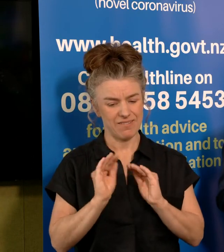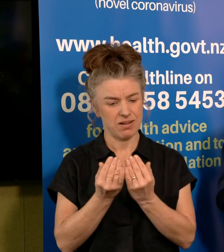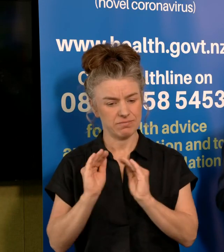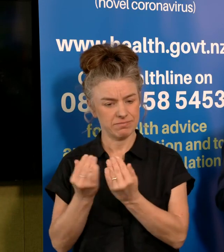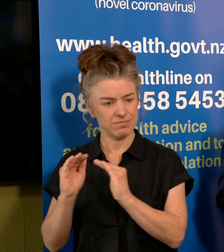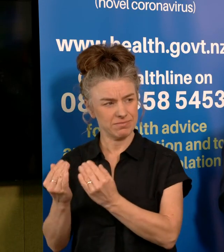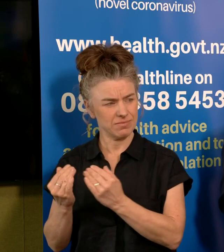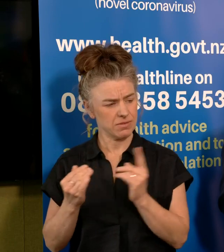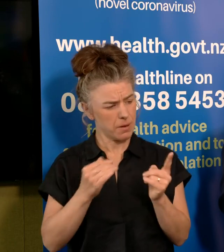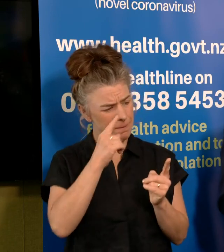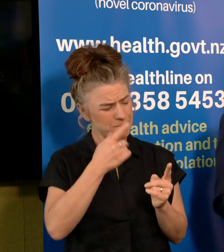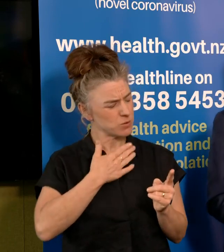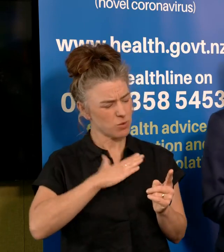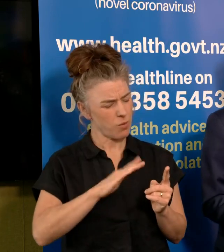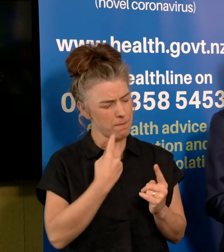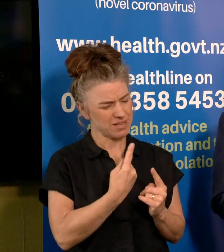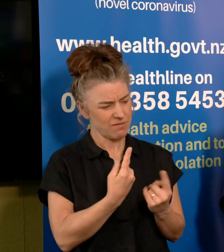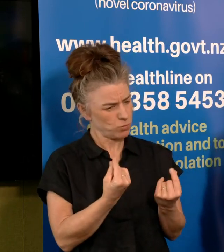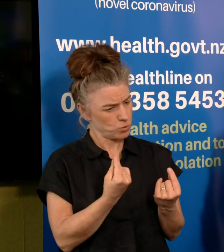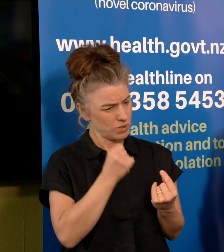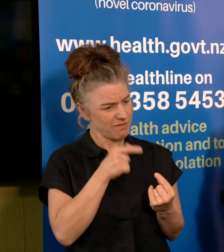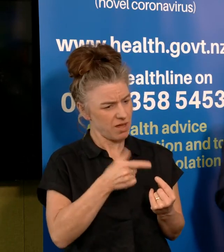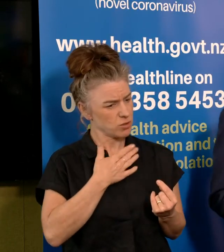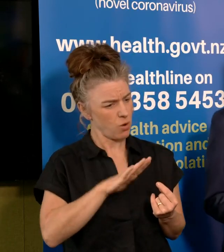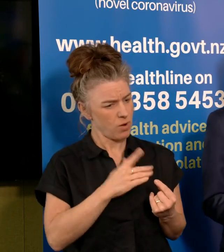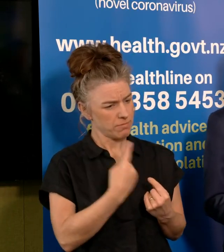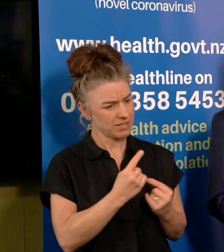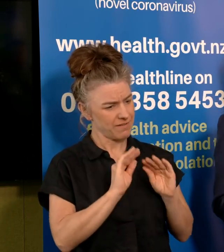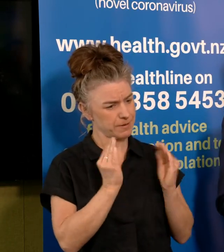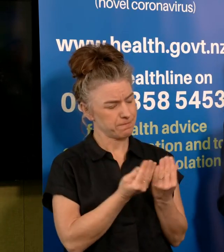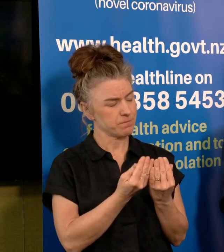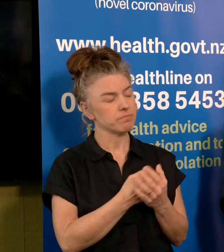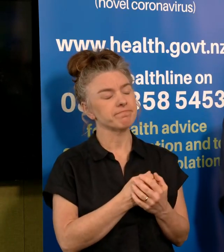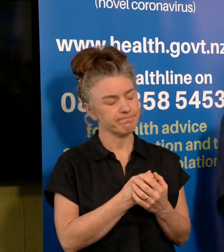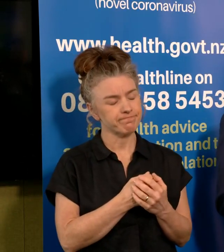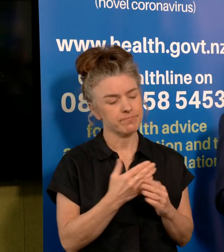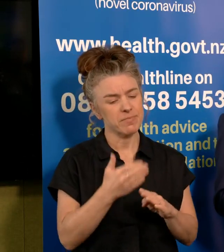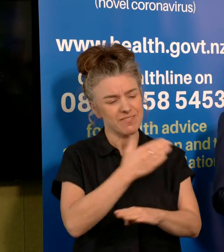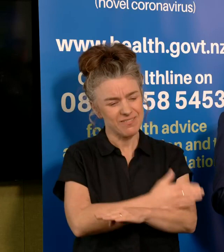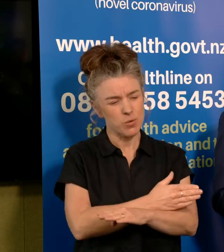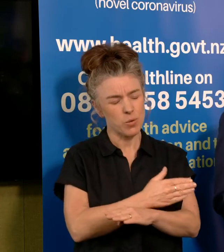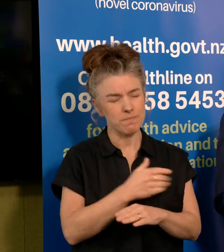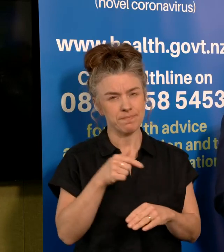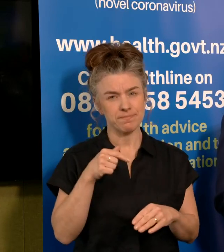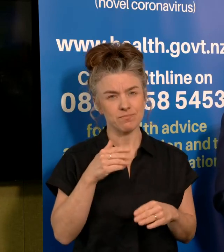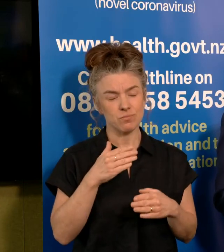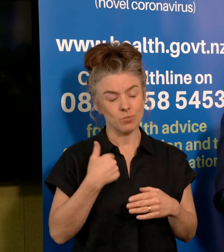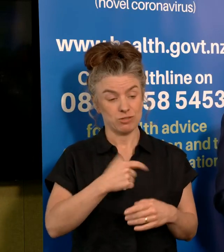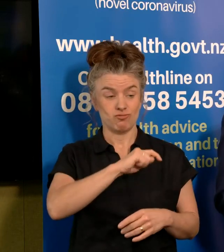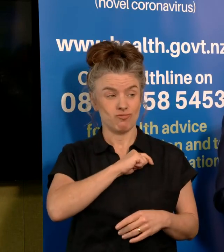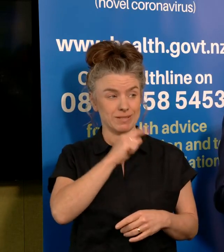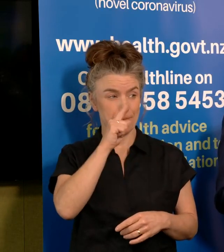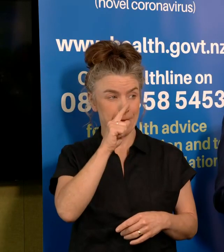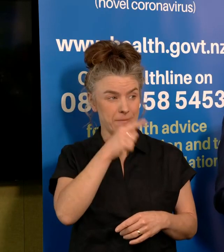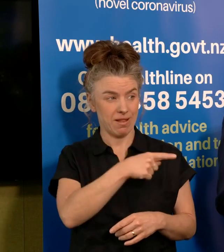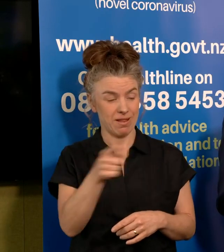to self-isolate for whatever reason, what happens then? So I've talked to previously, this is a high trust arrangement. There's